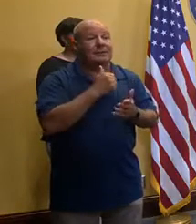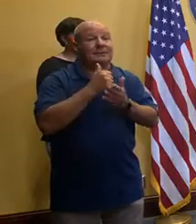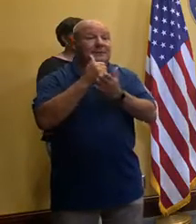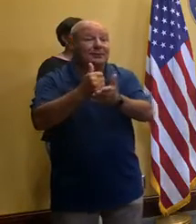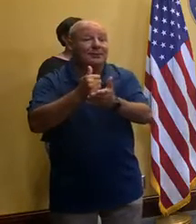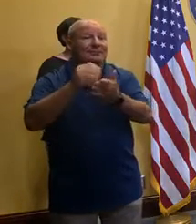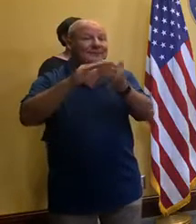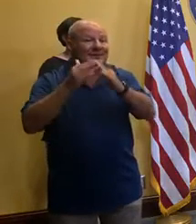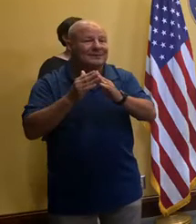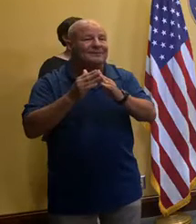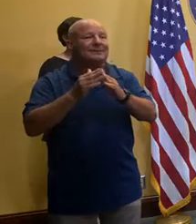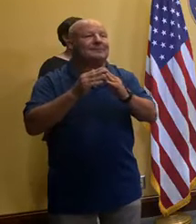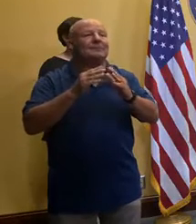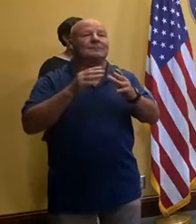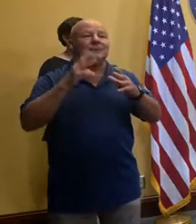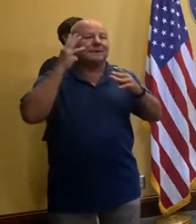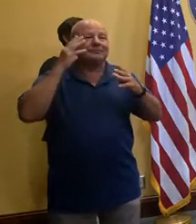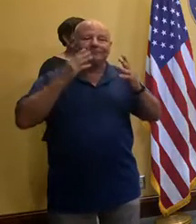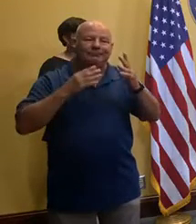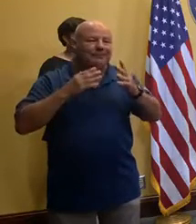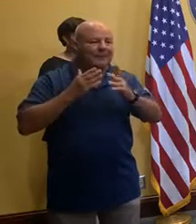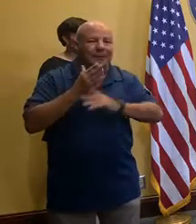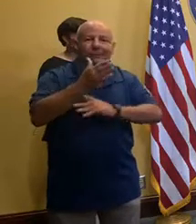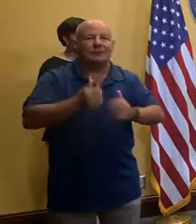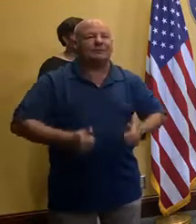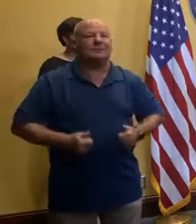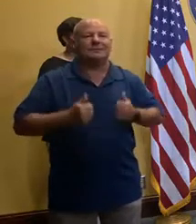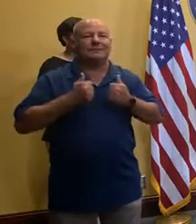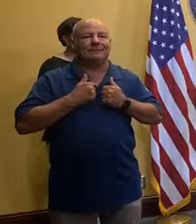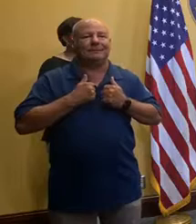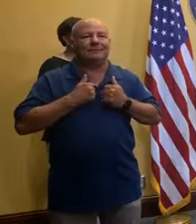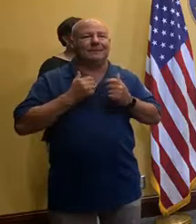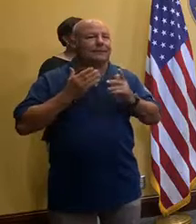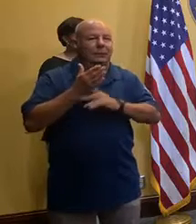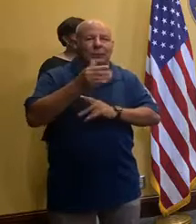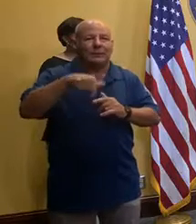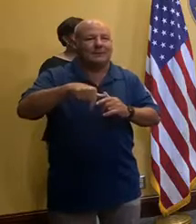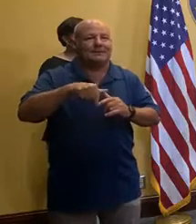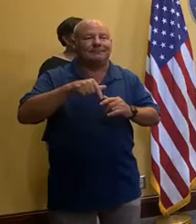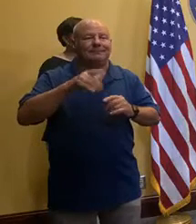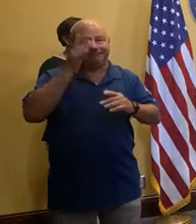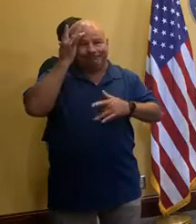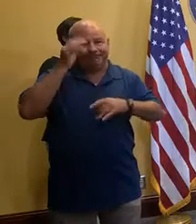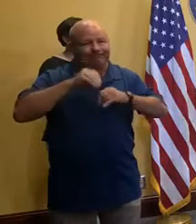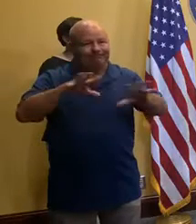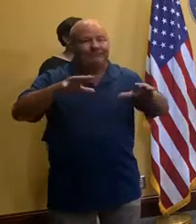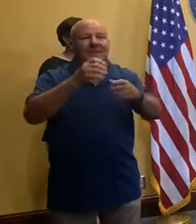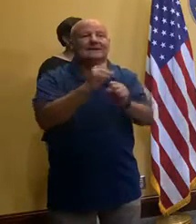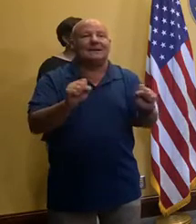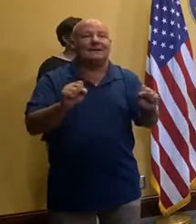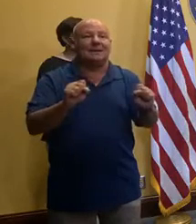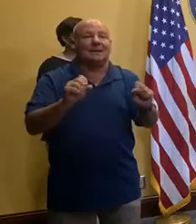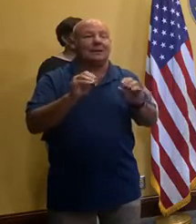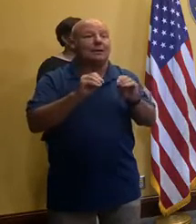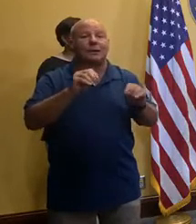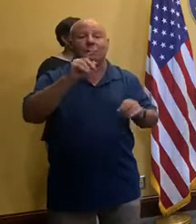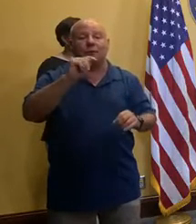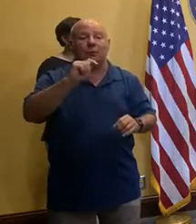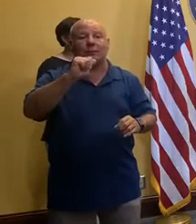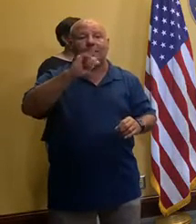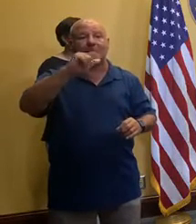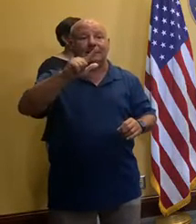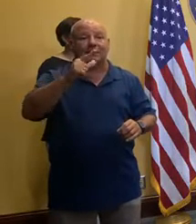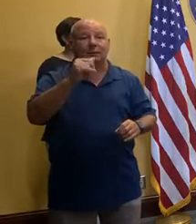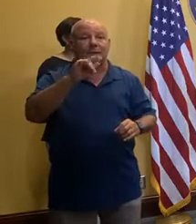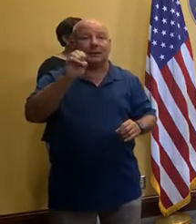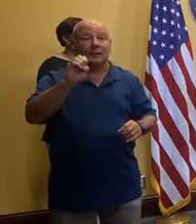to get through this pandemic together safely. Again, no tailgating and no second lines, not yet.